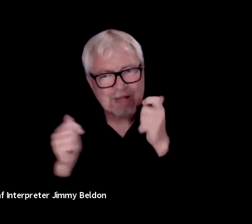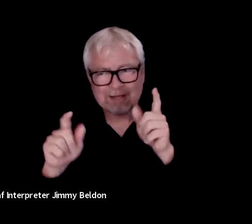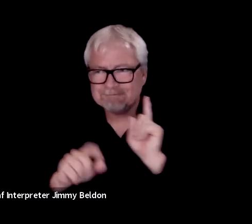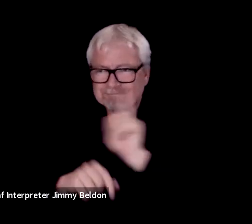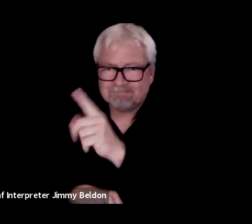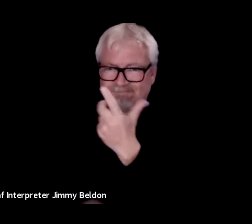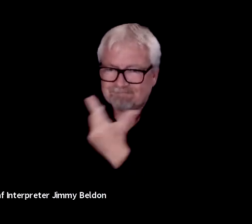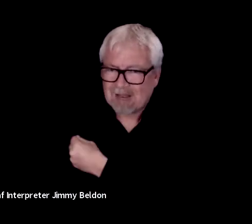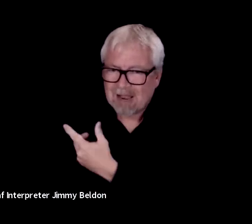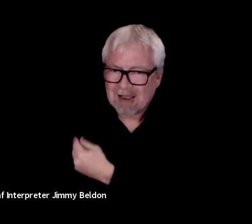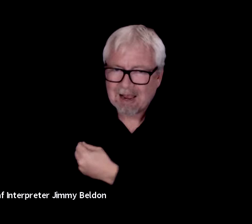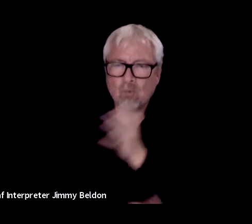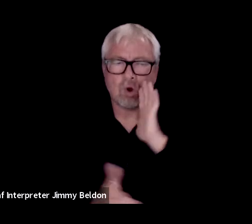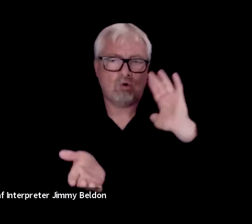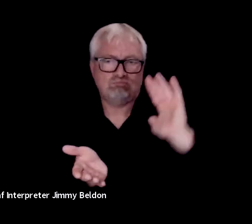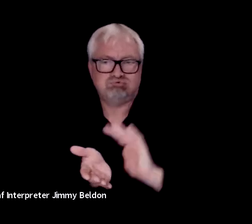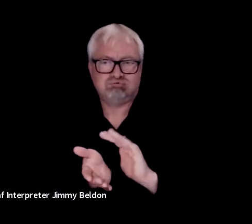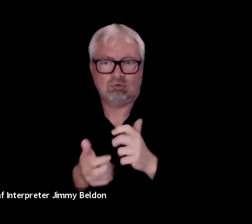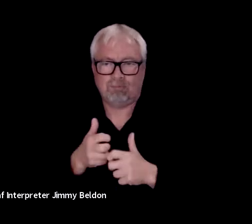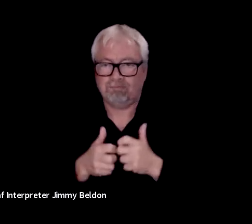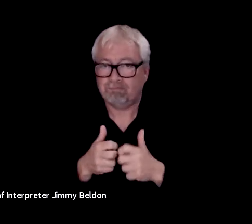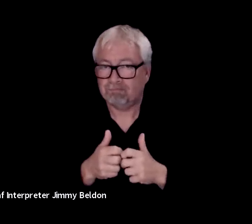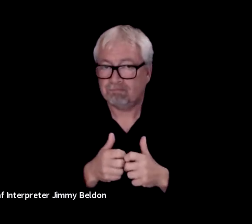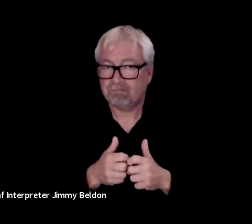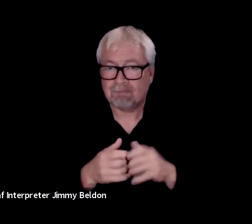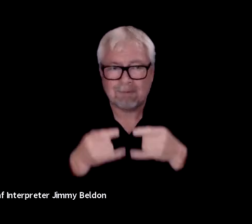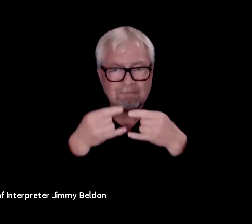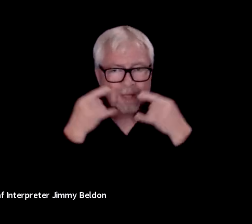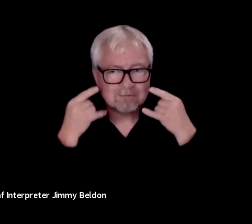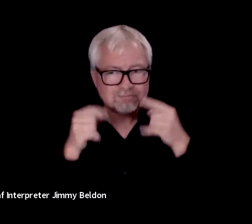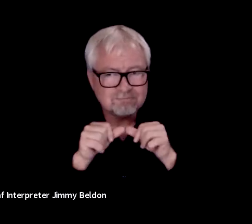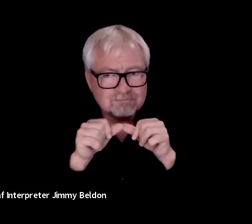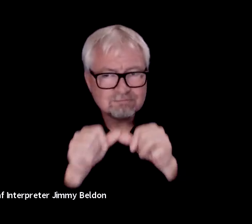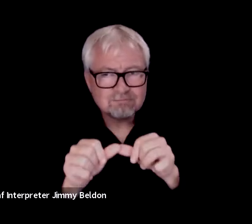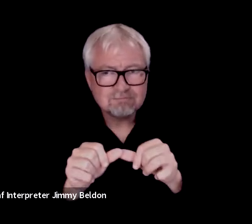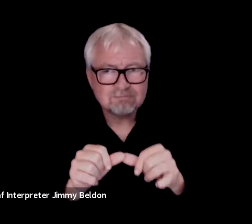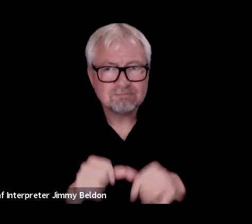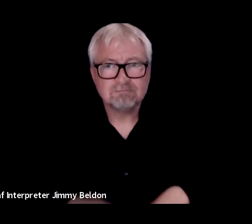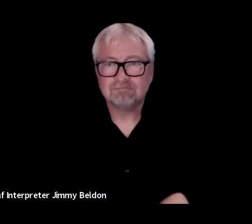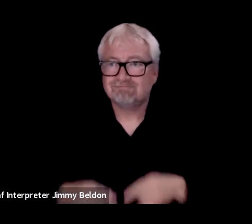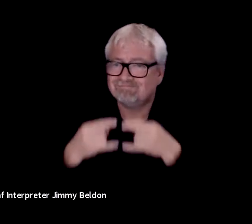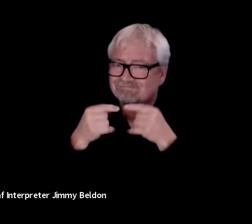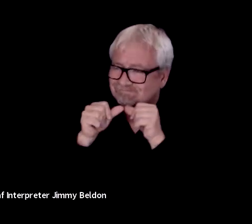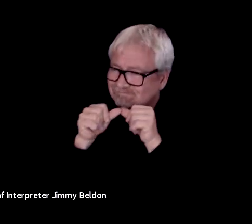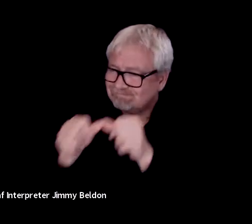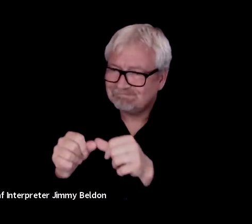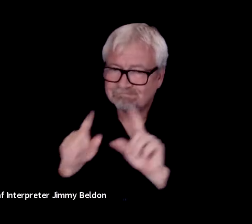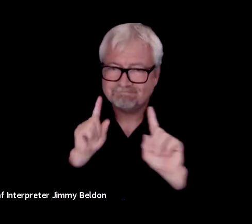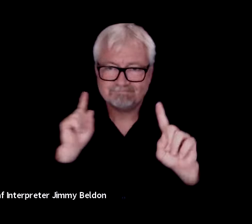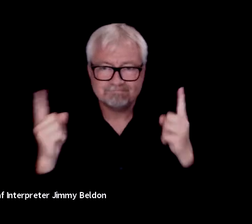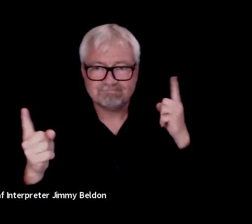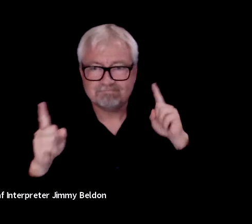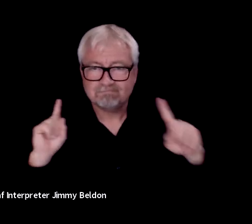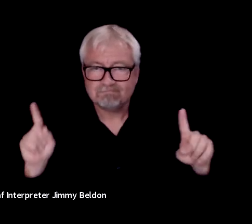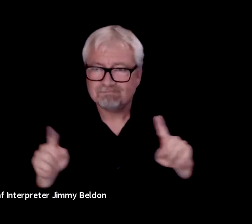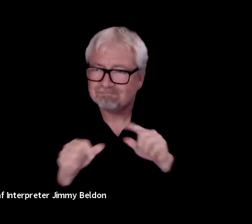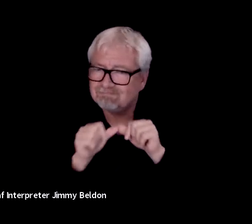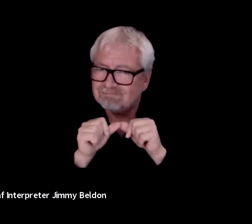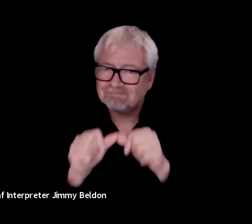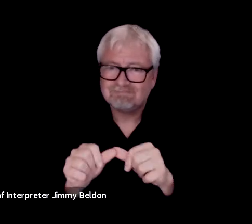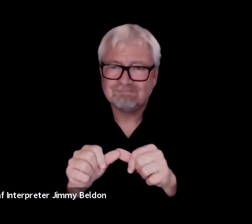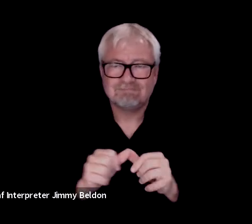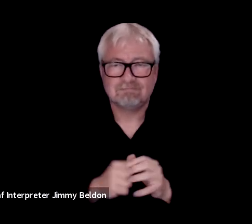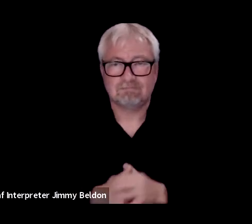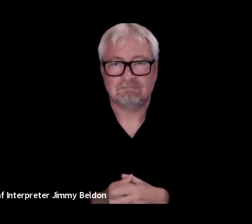as ever, like wearing a mask when going to a public indoor setting. And things that we should be doing as good practice all the time,